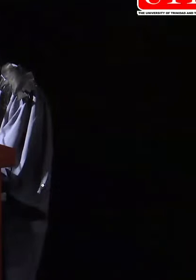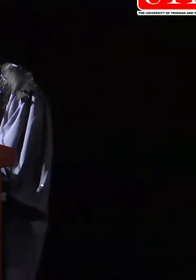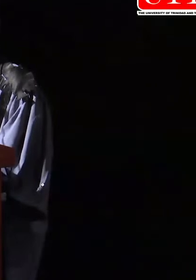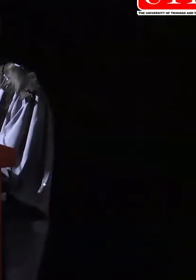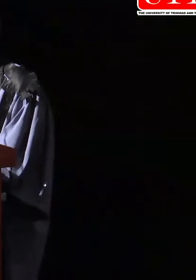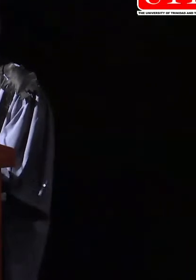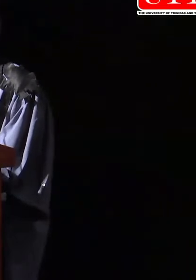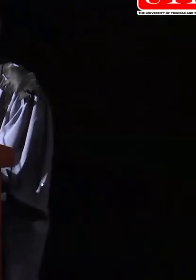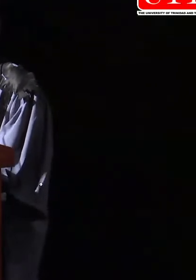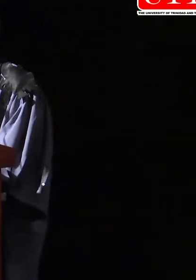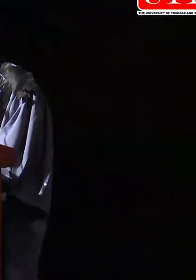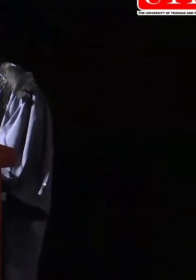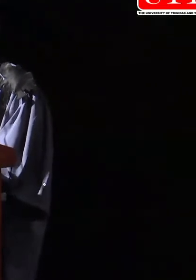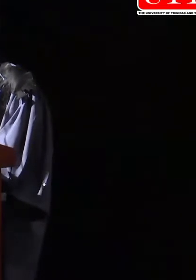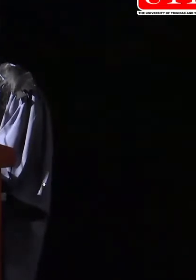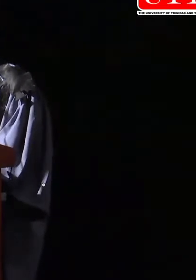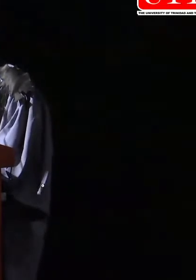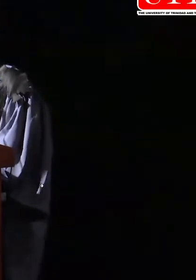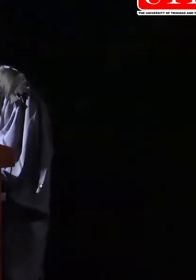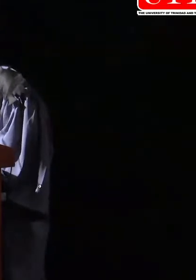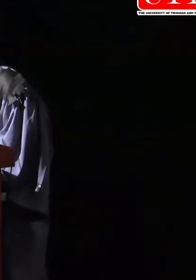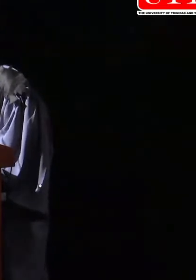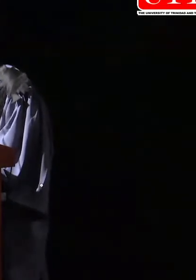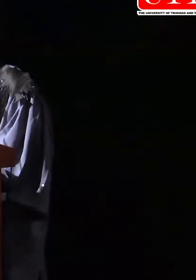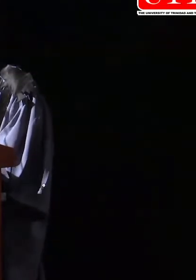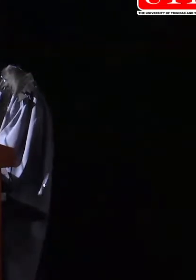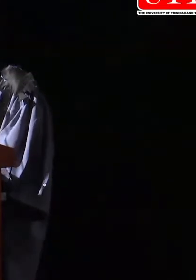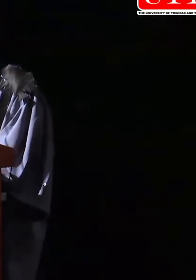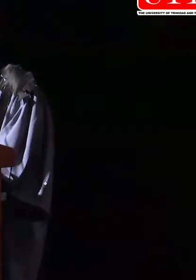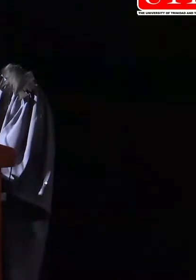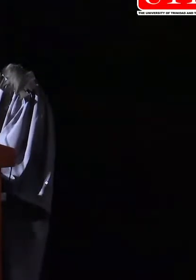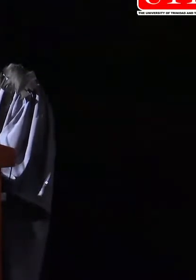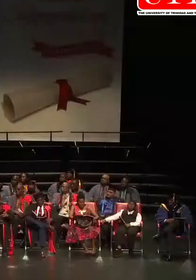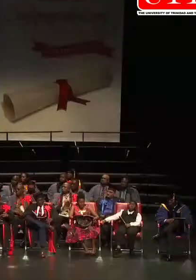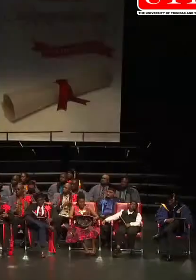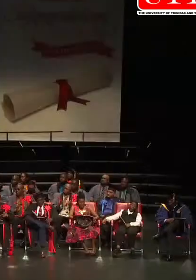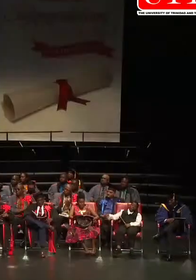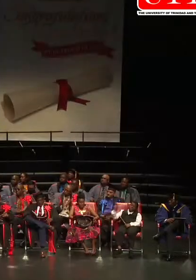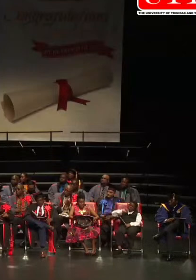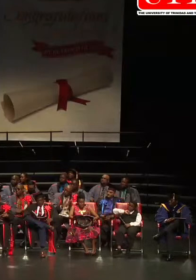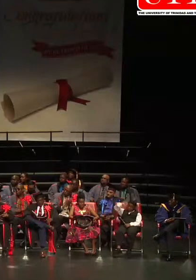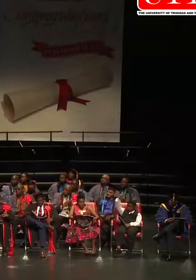Master of Science in Cybersecurity, Allison Nelson.